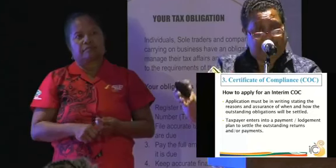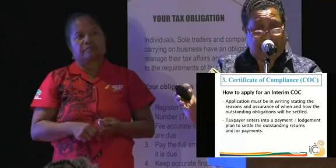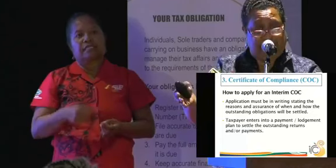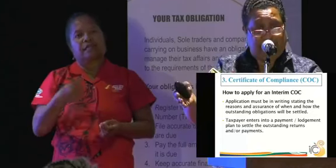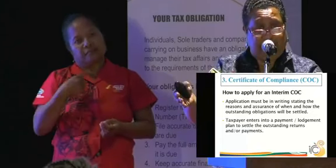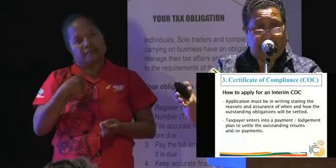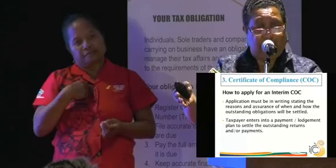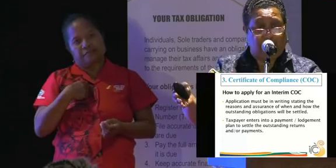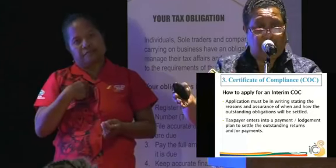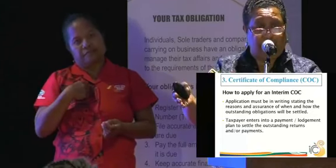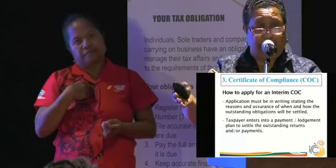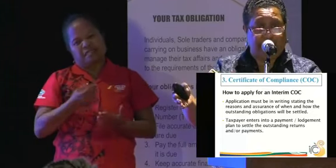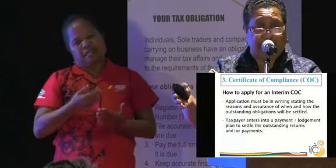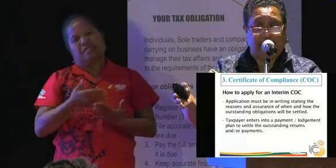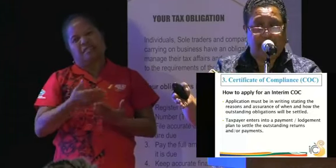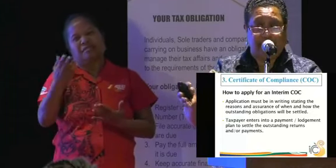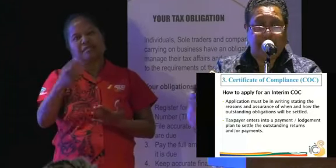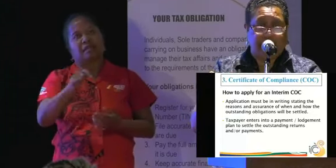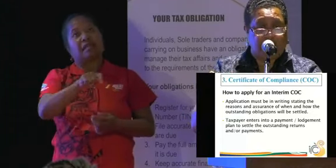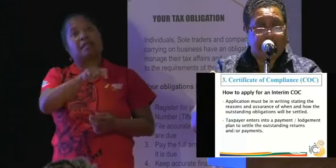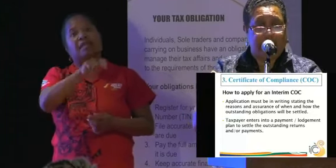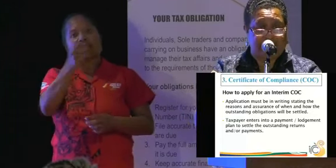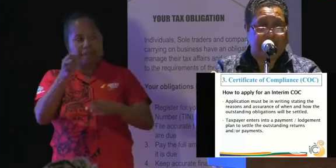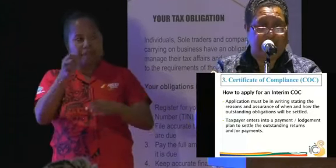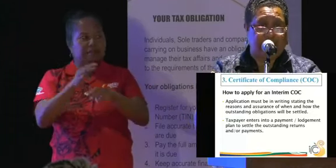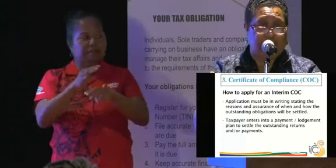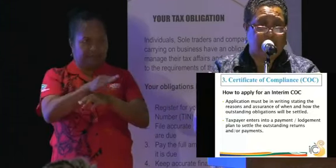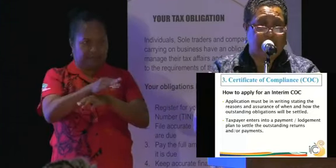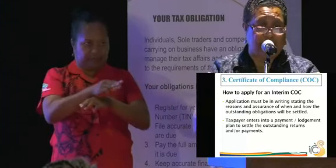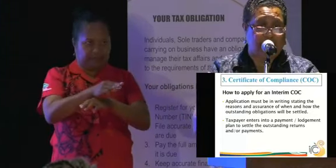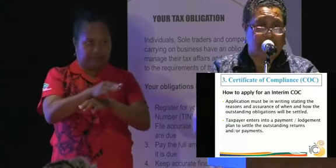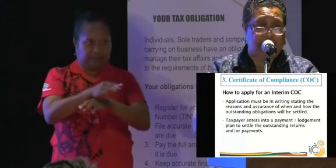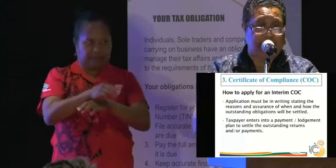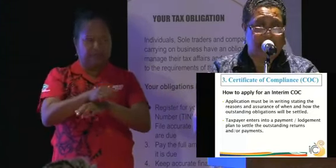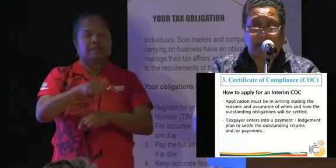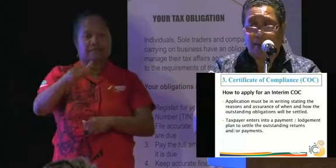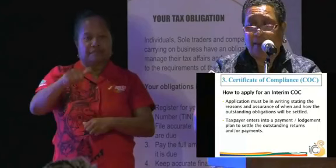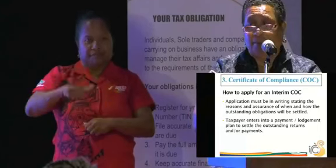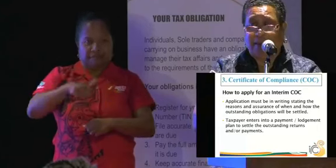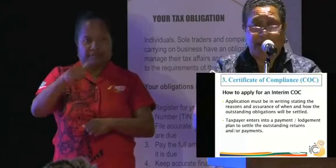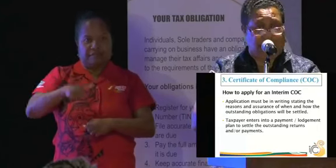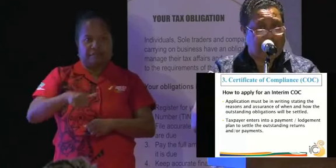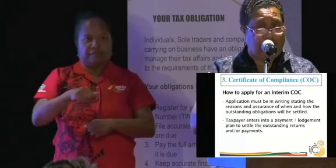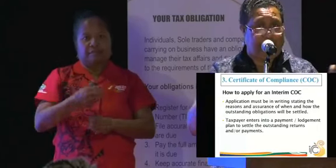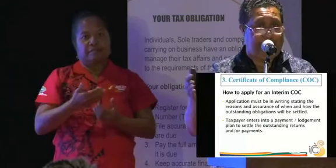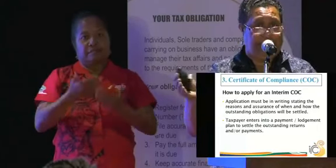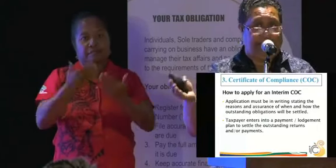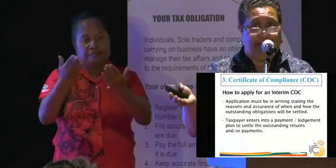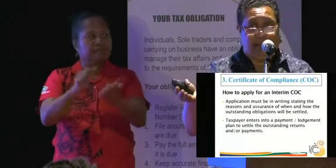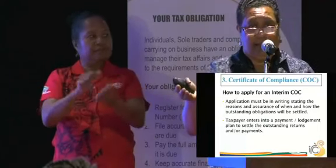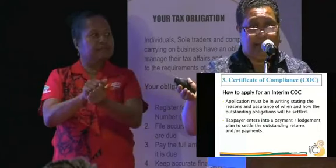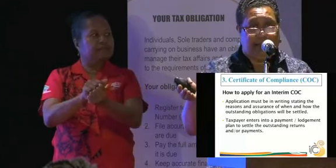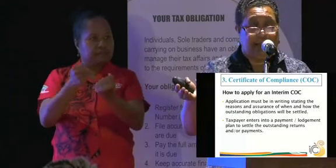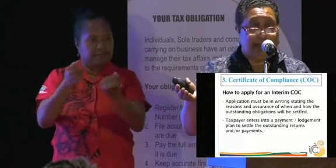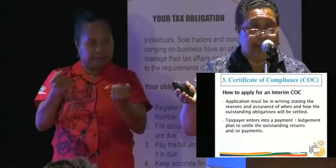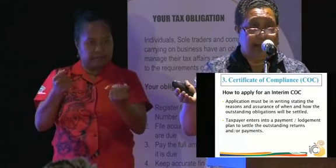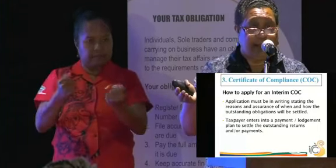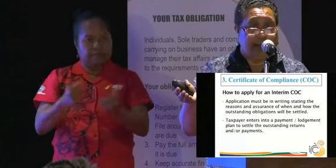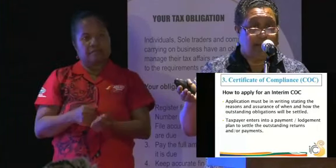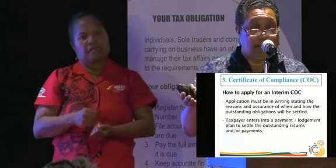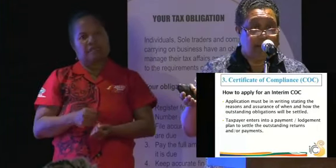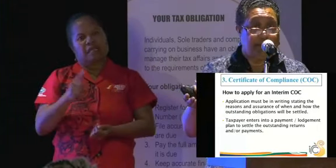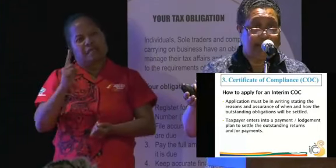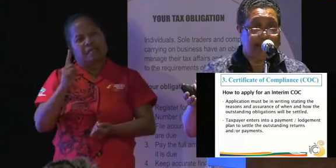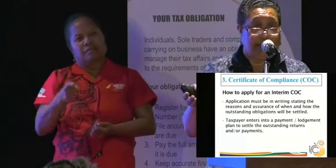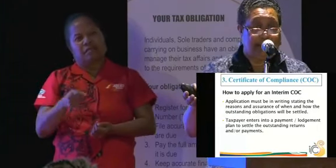it in the following month. We can still allow you a COC. But if you have years and